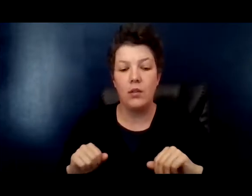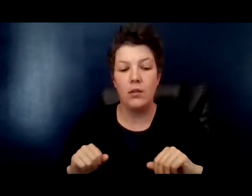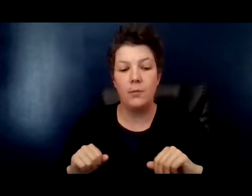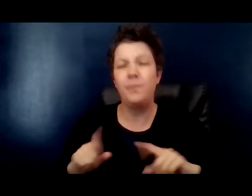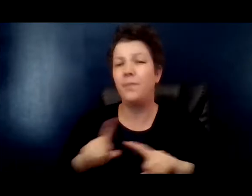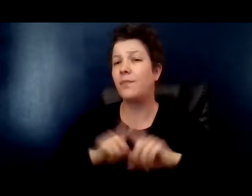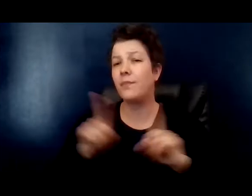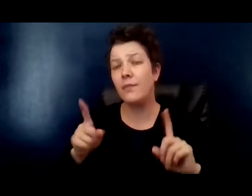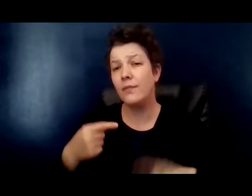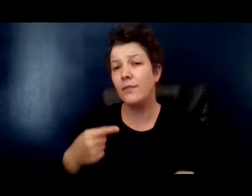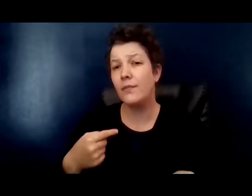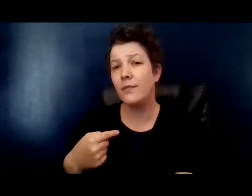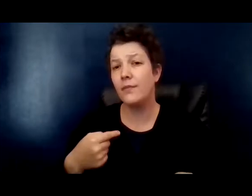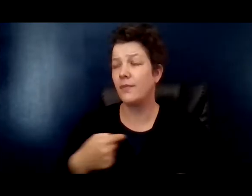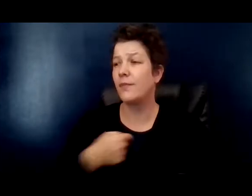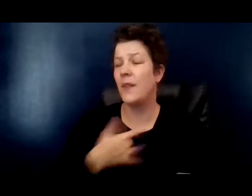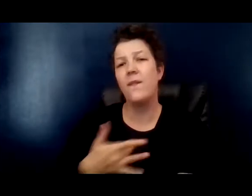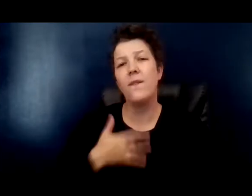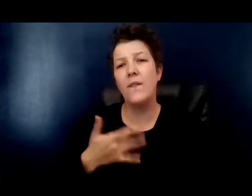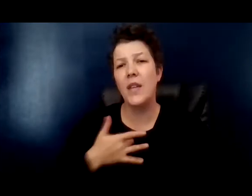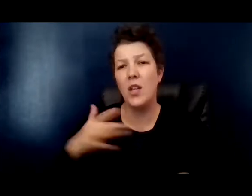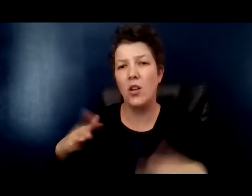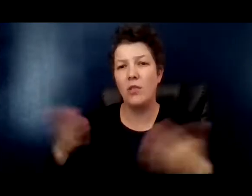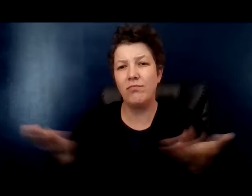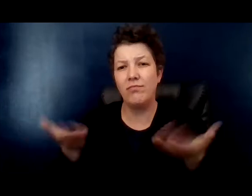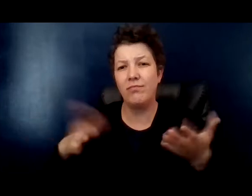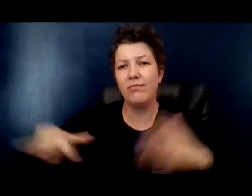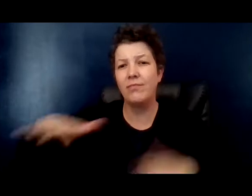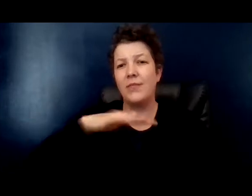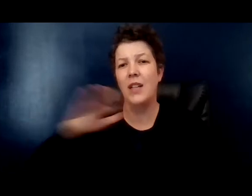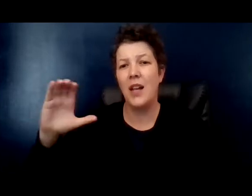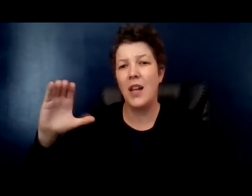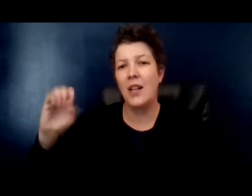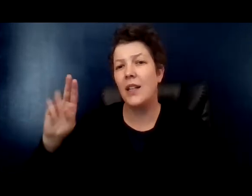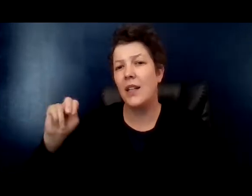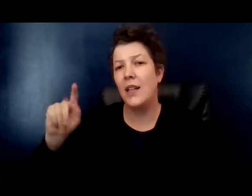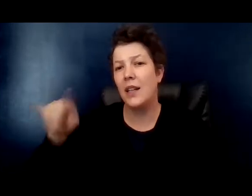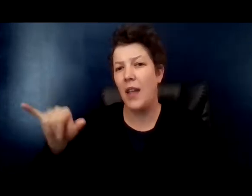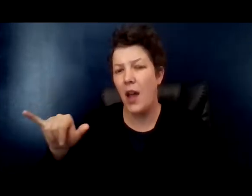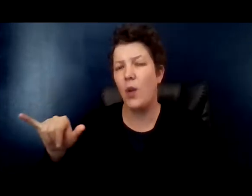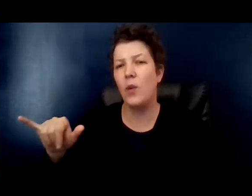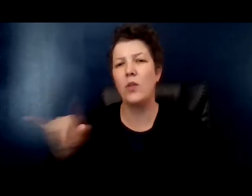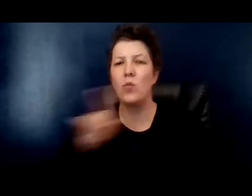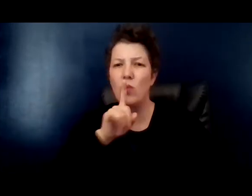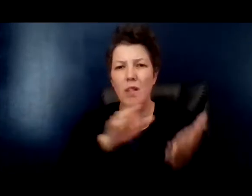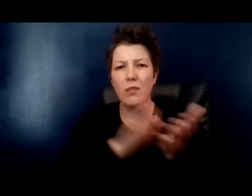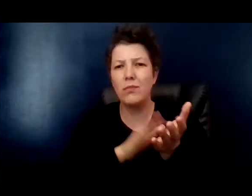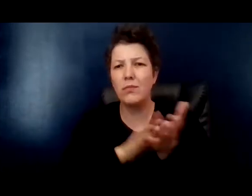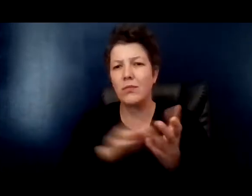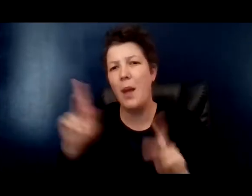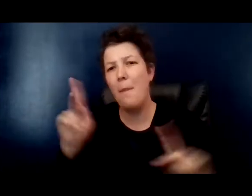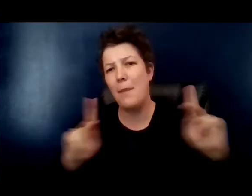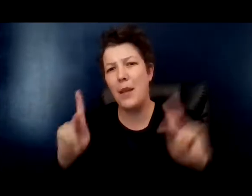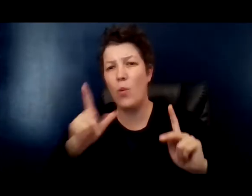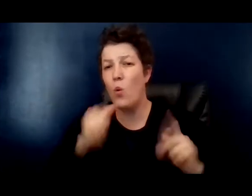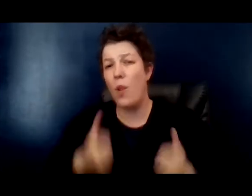confidence in the people of this county, and I've witnessed it and I've seen what's going on here, where people understand what the